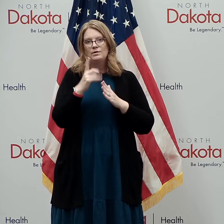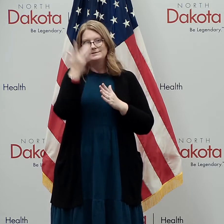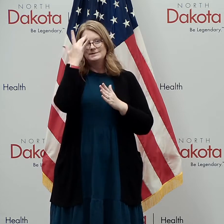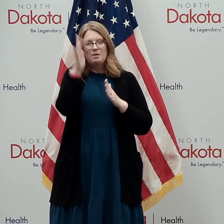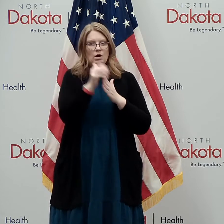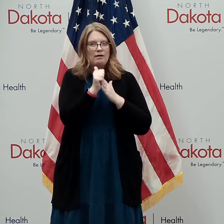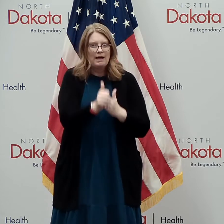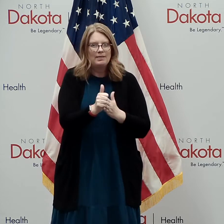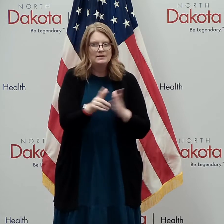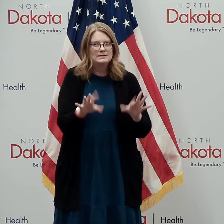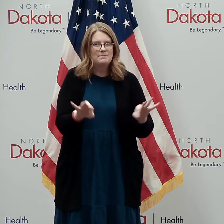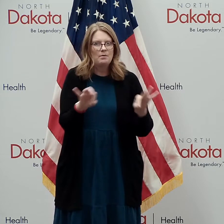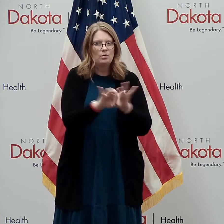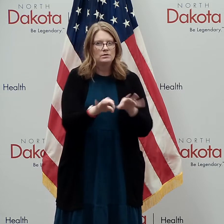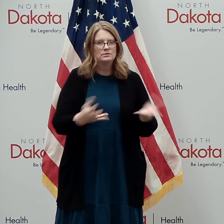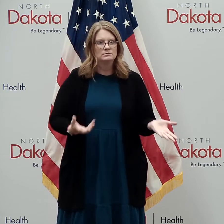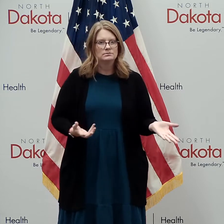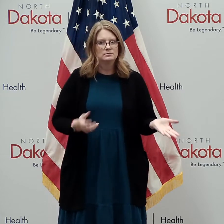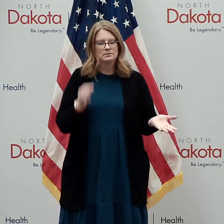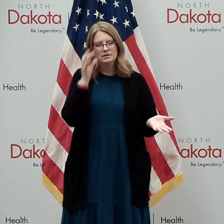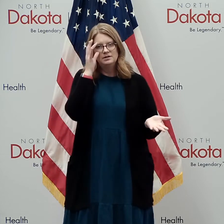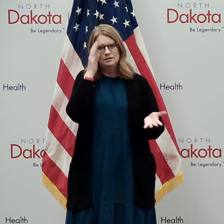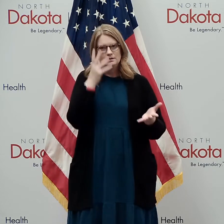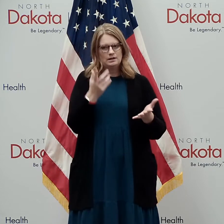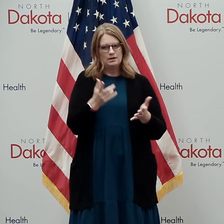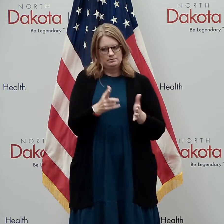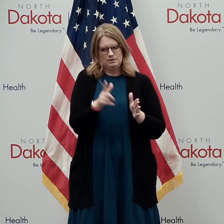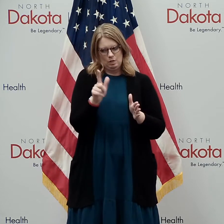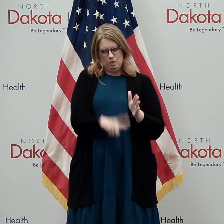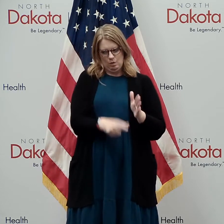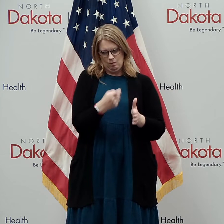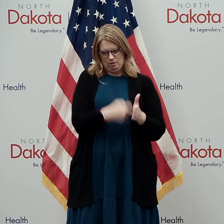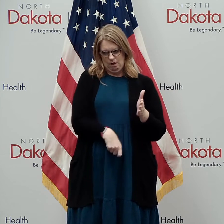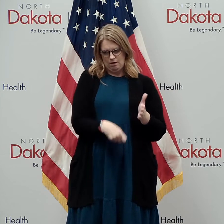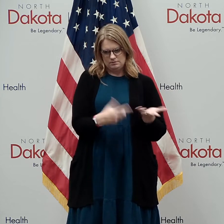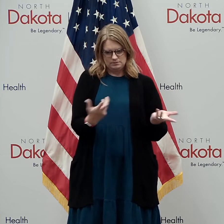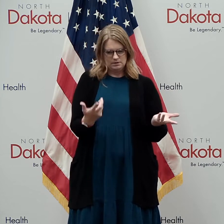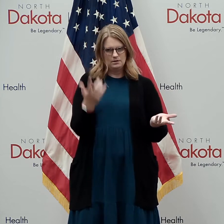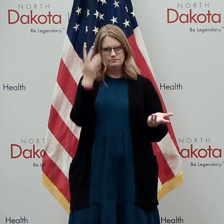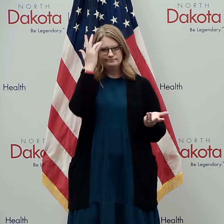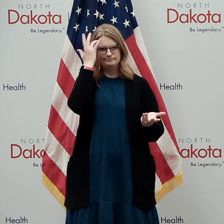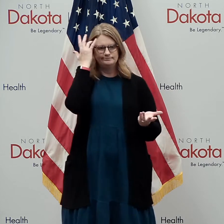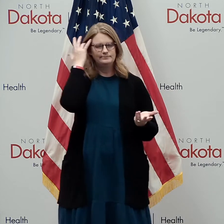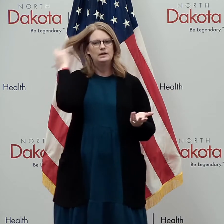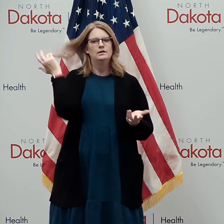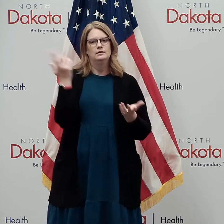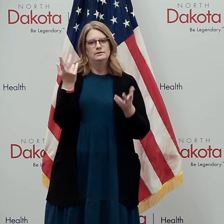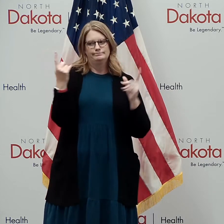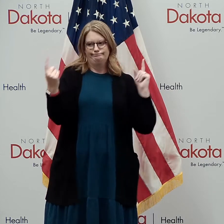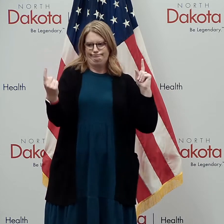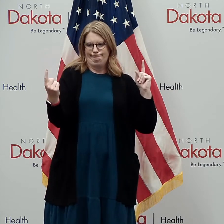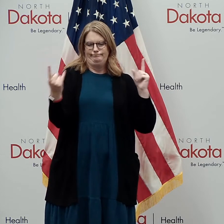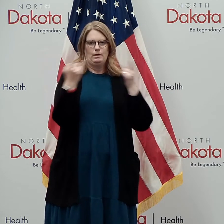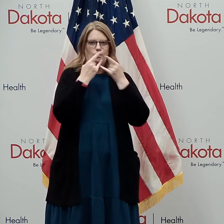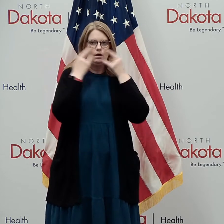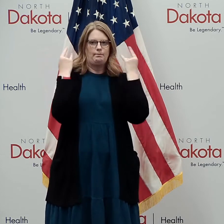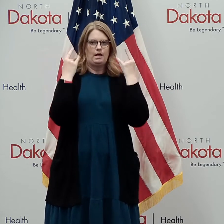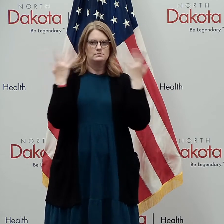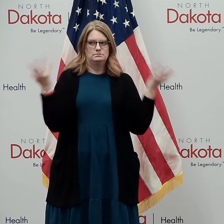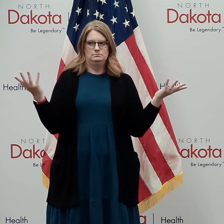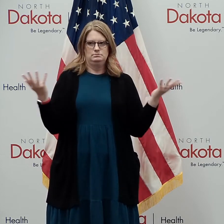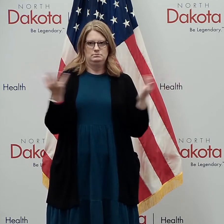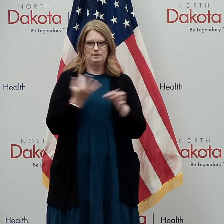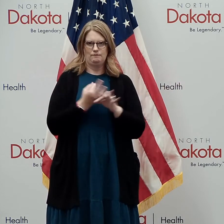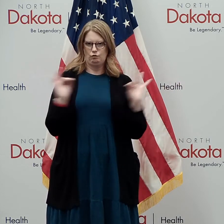an important thing, because we know that these are low cost, and if you're a fiscal conservative, keeping a distance and wearing a mask are basically